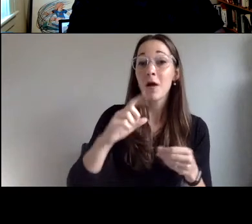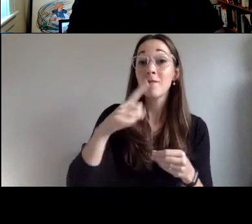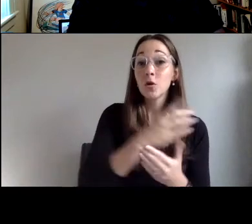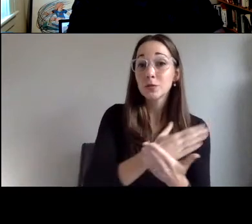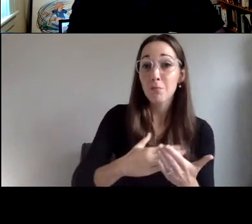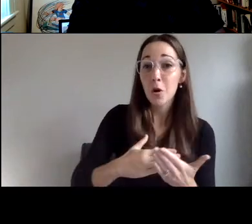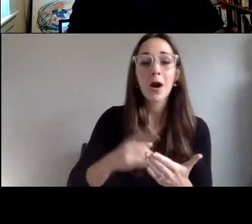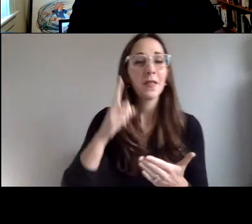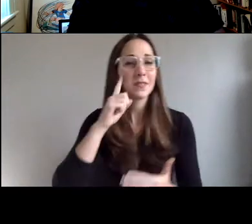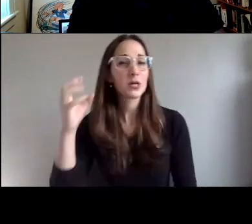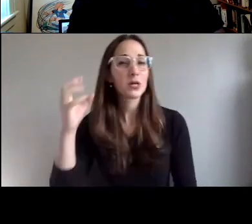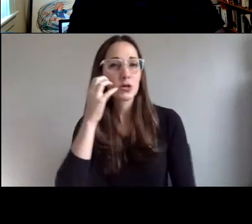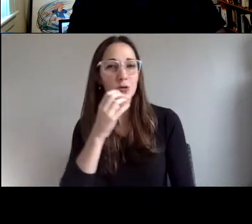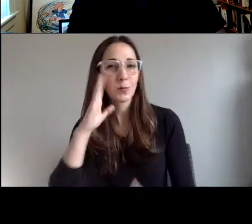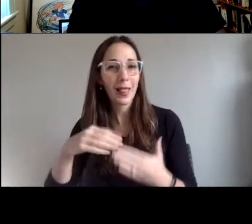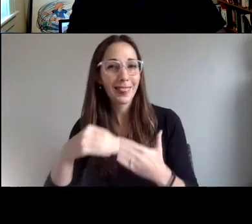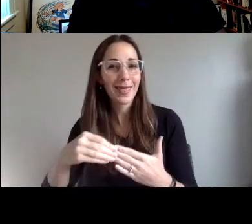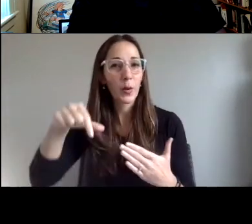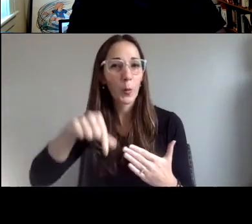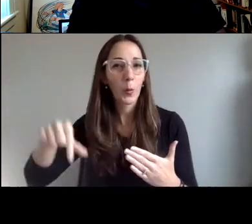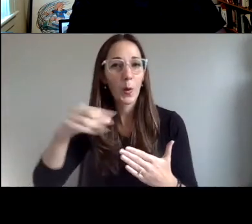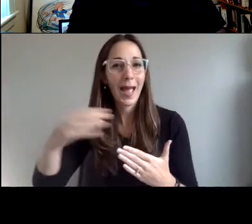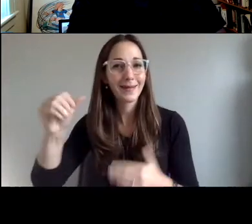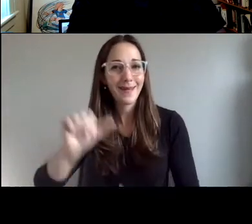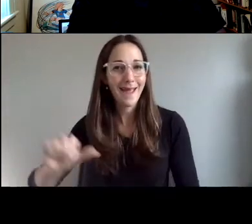Q&A. Chris leads